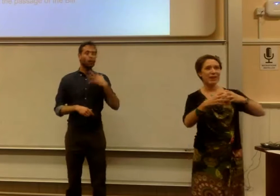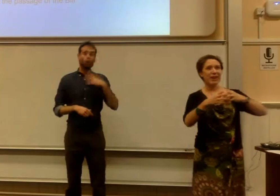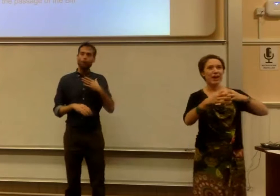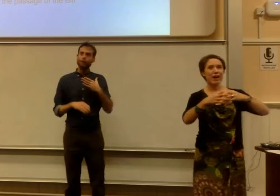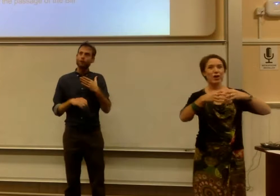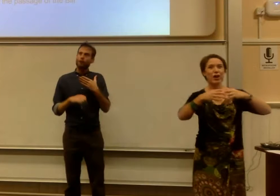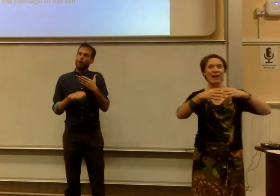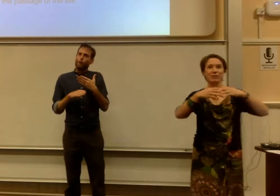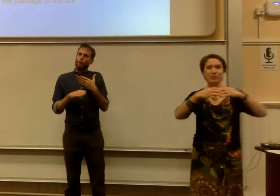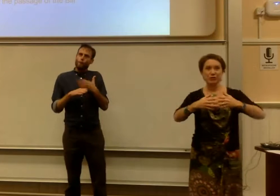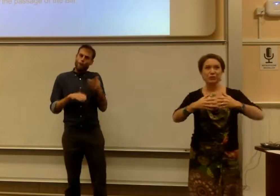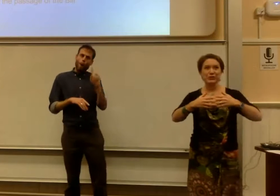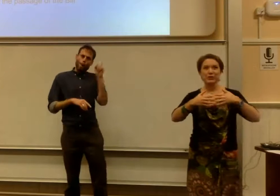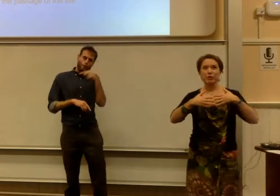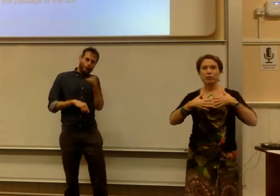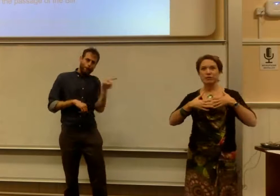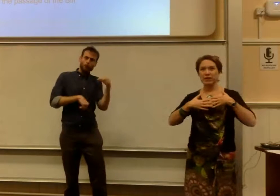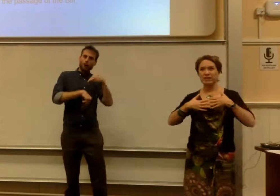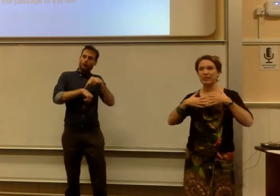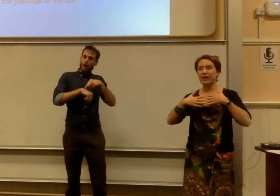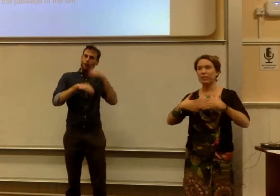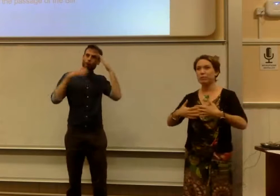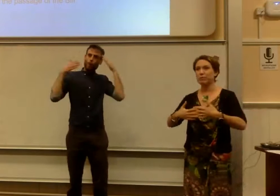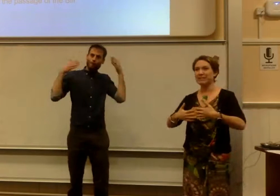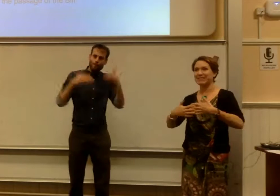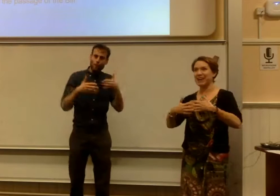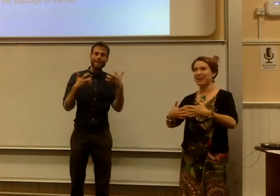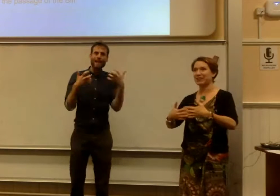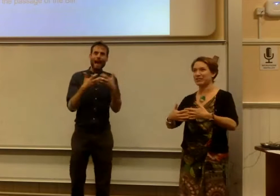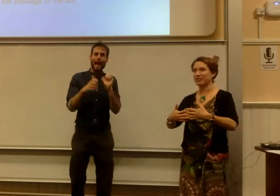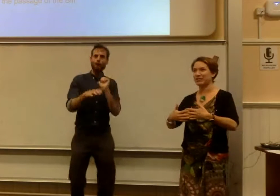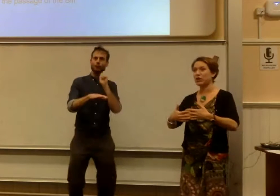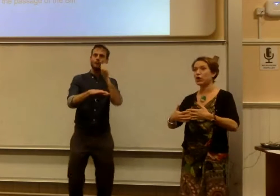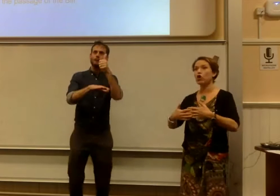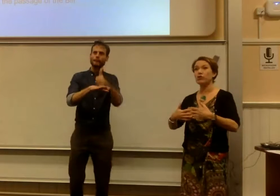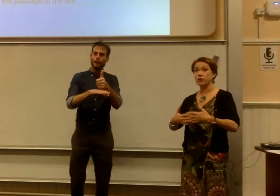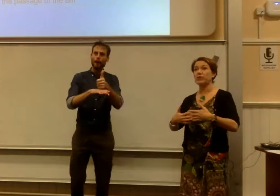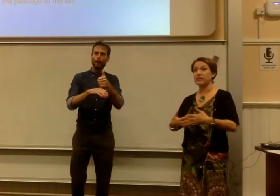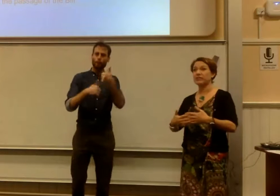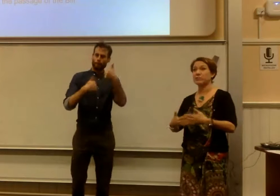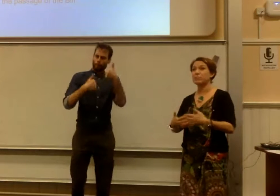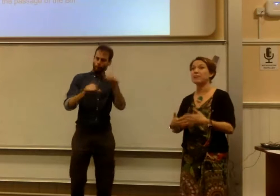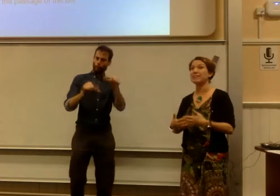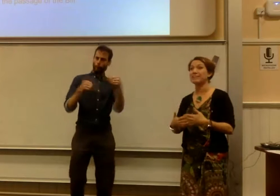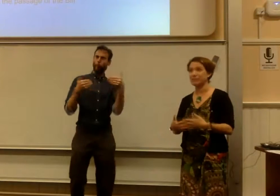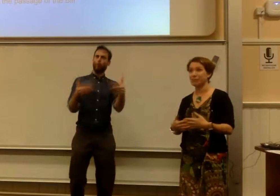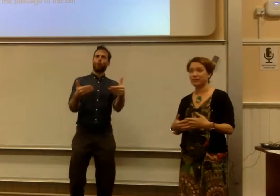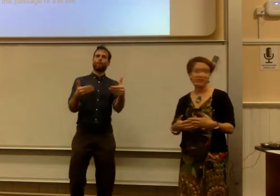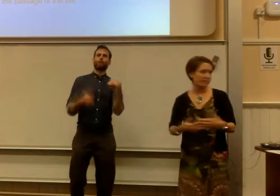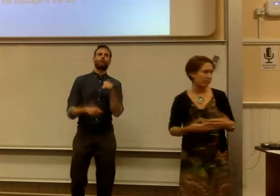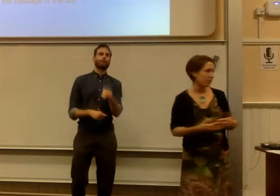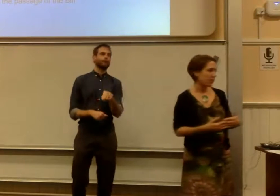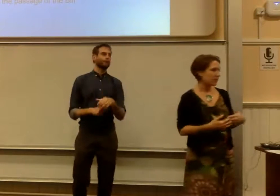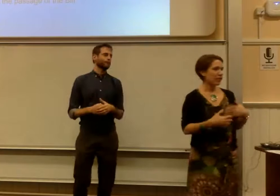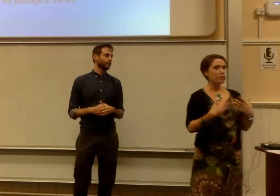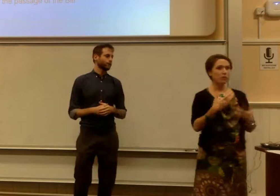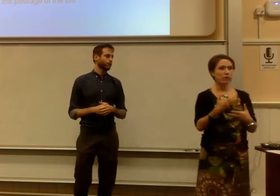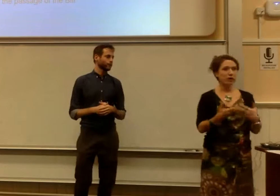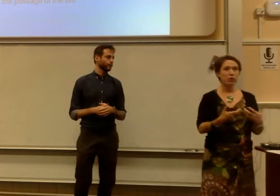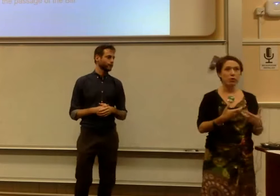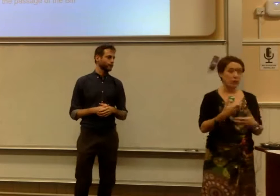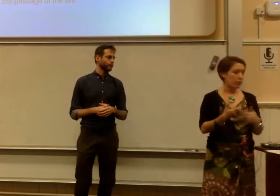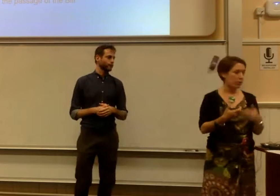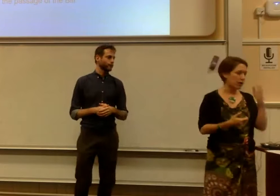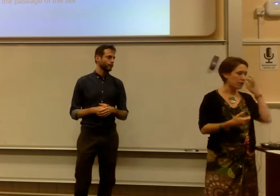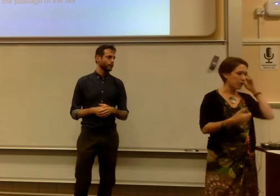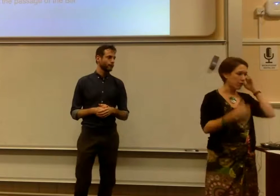time and resource was spent on implementing actions or doing things that would make a difference. So that was